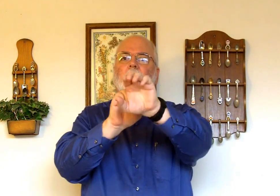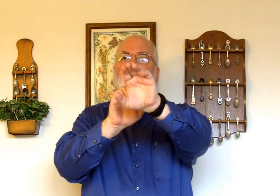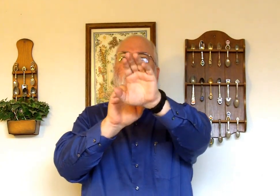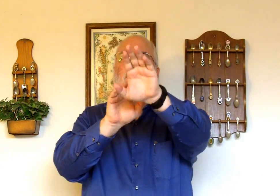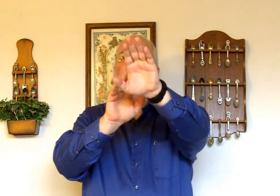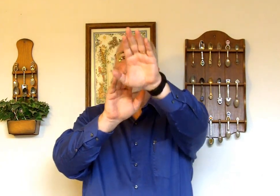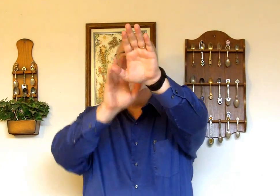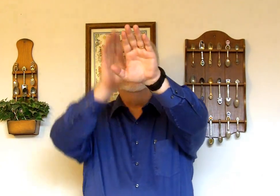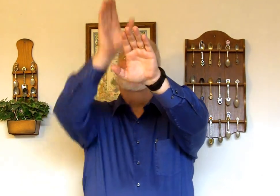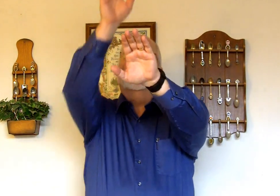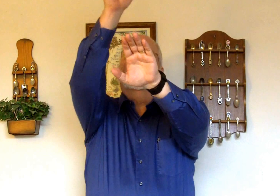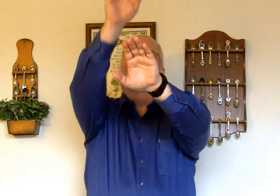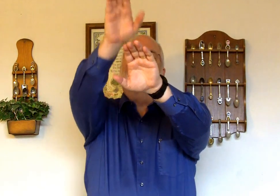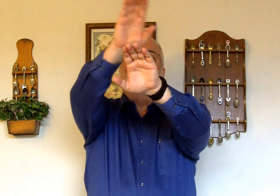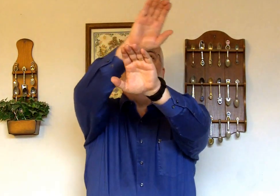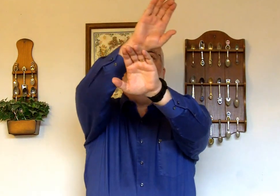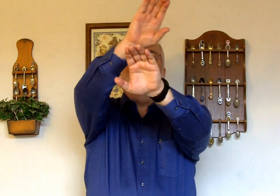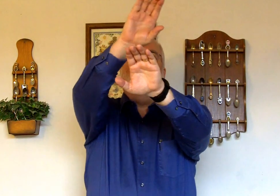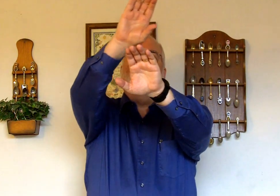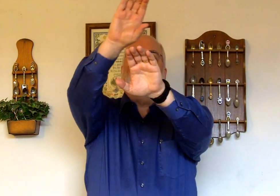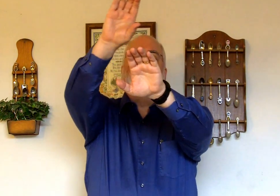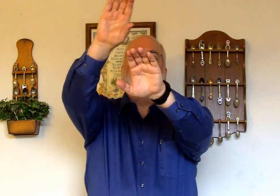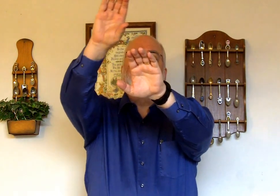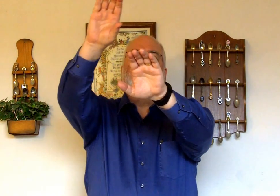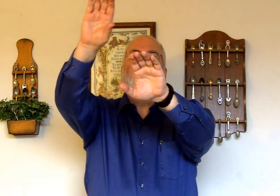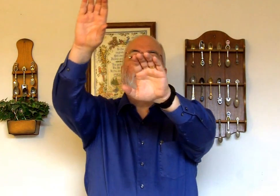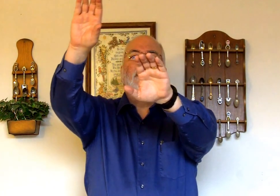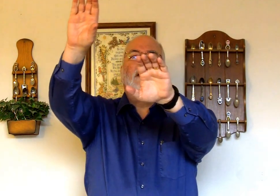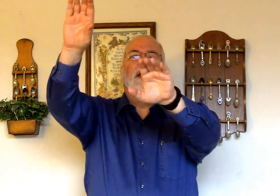to the cross.